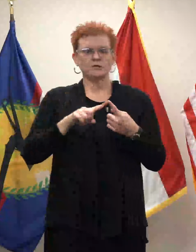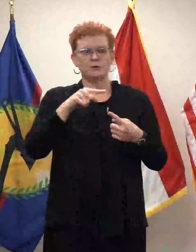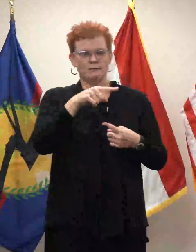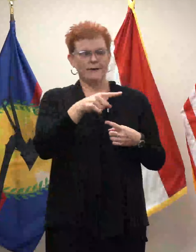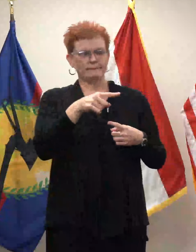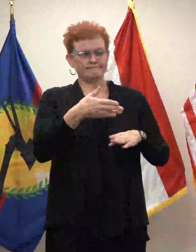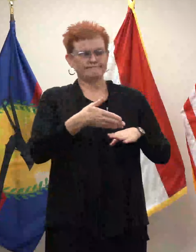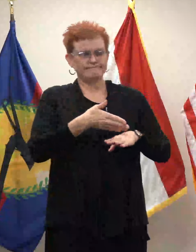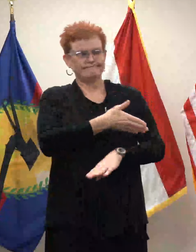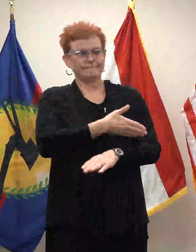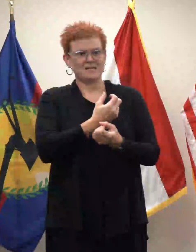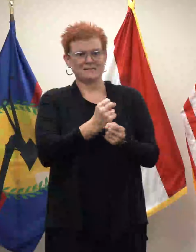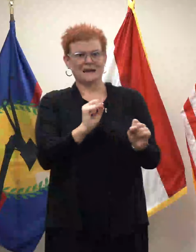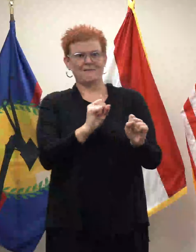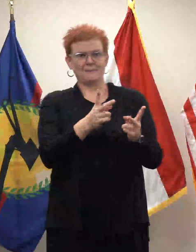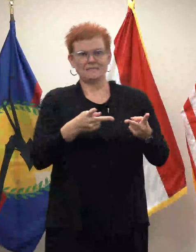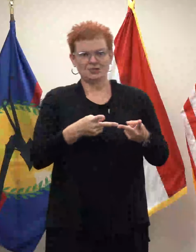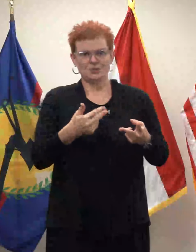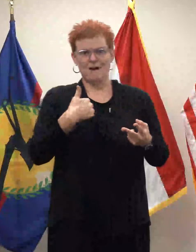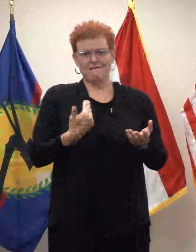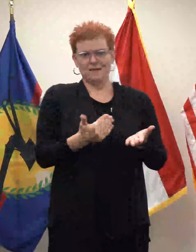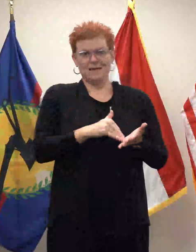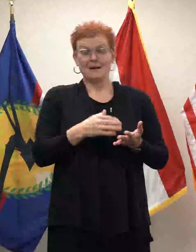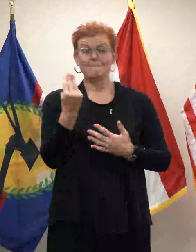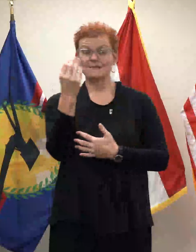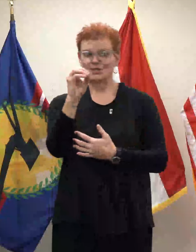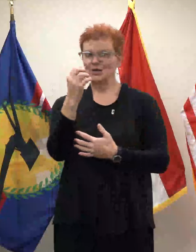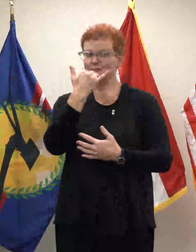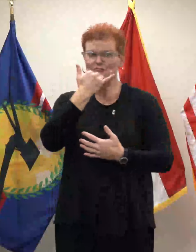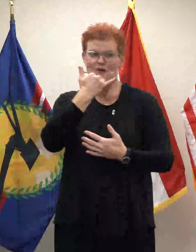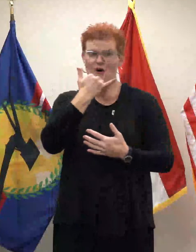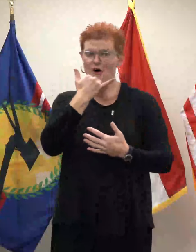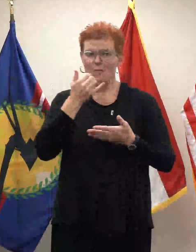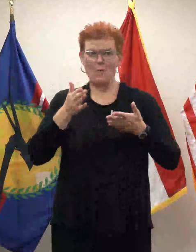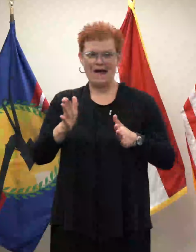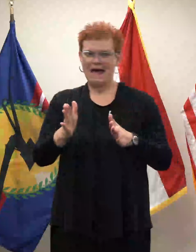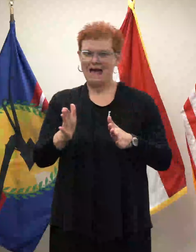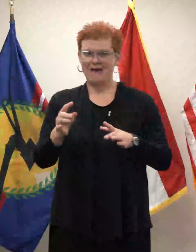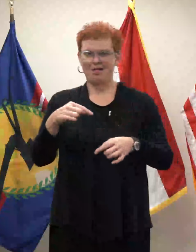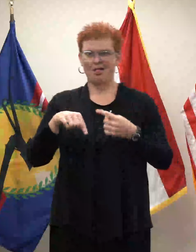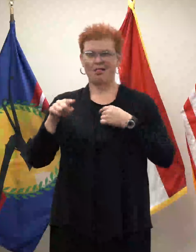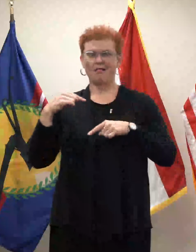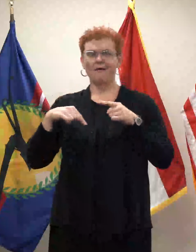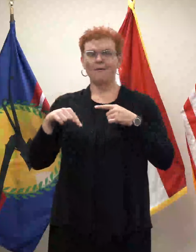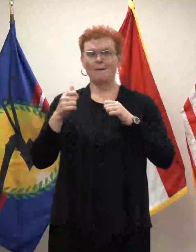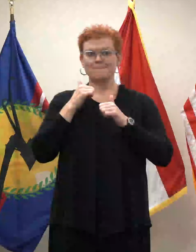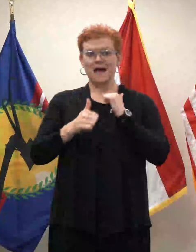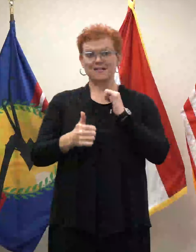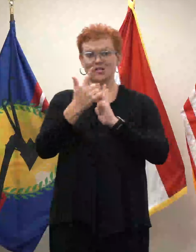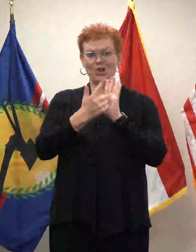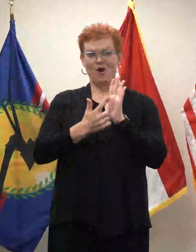position to be safe with them. In Missouri, we're going in the wrong direction. Our legislature passed a law